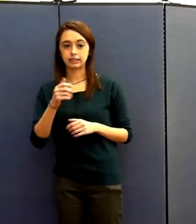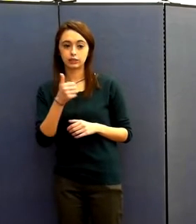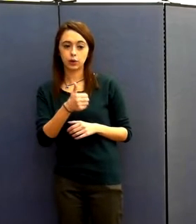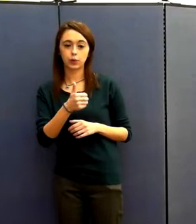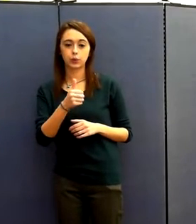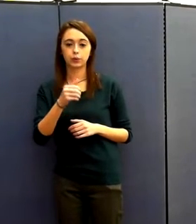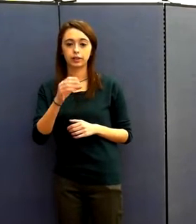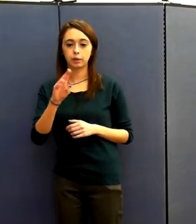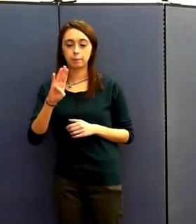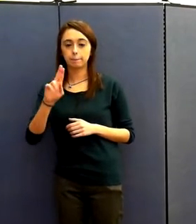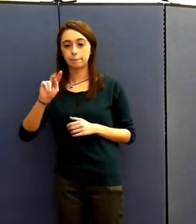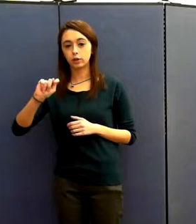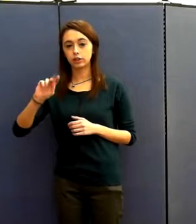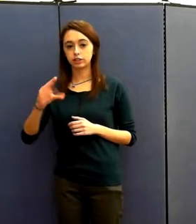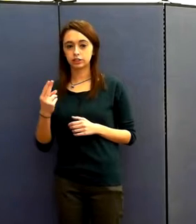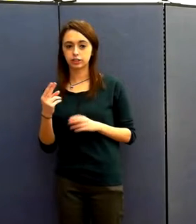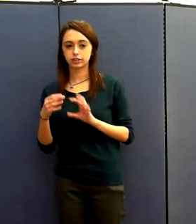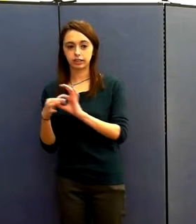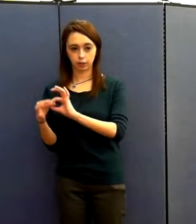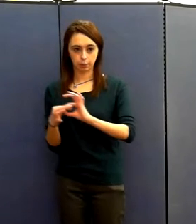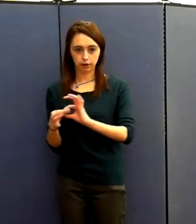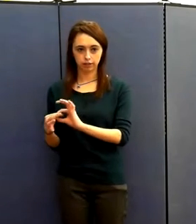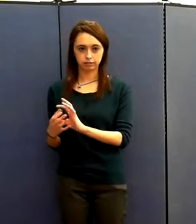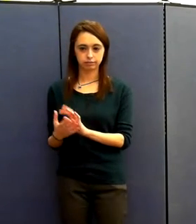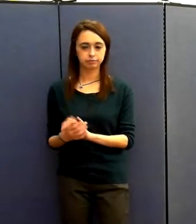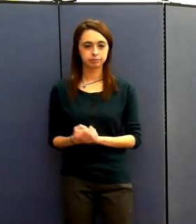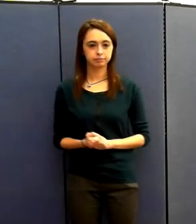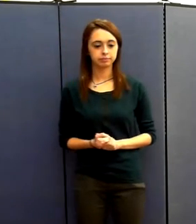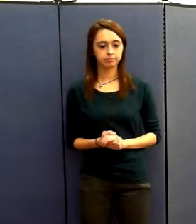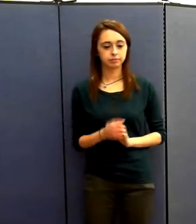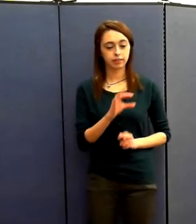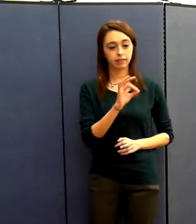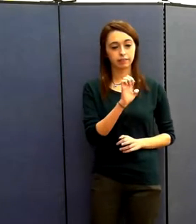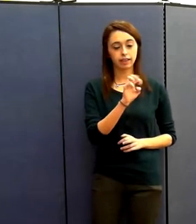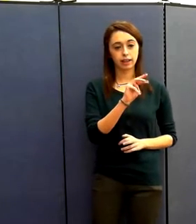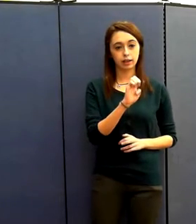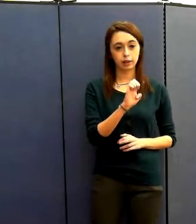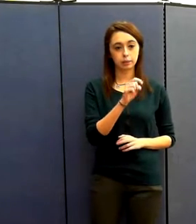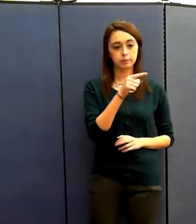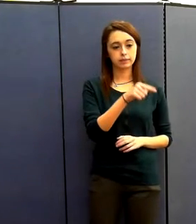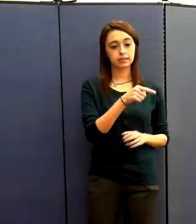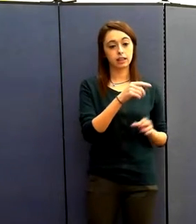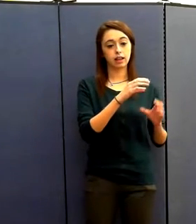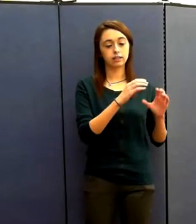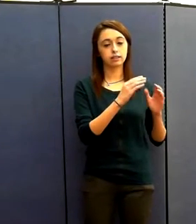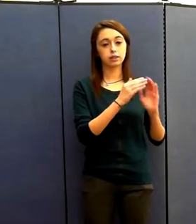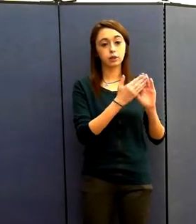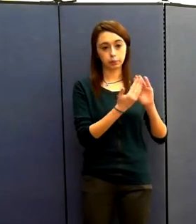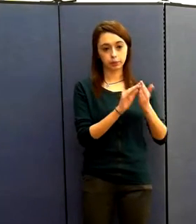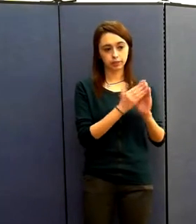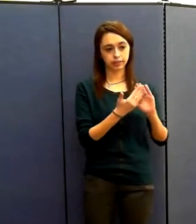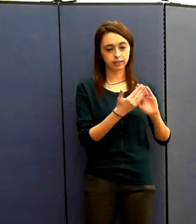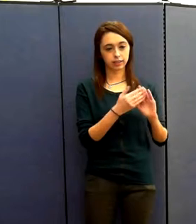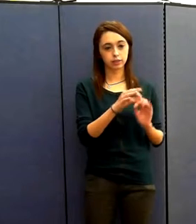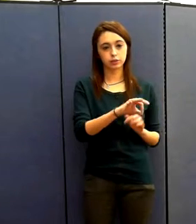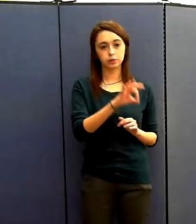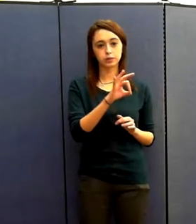1950s. Femmes are a community joined by a chosen identity, and they are not